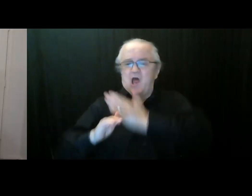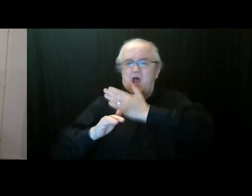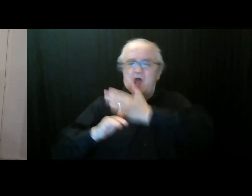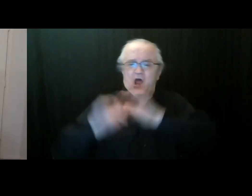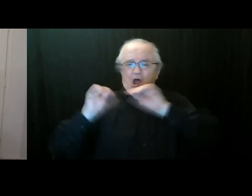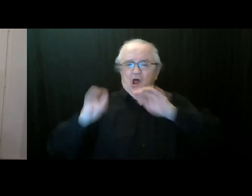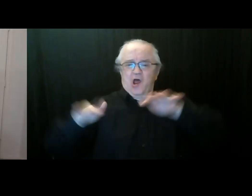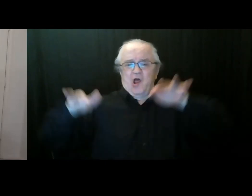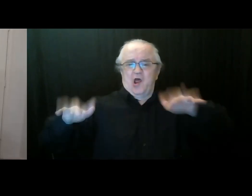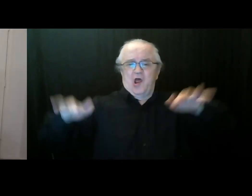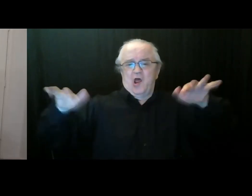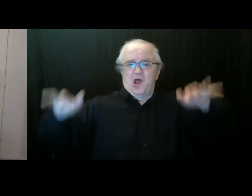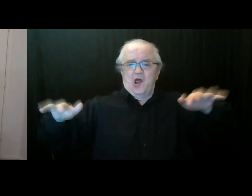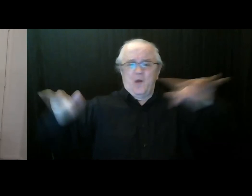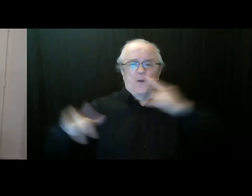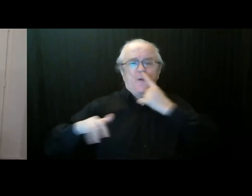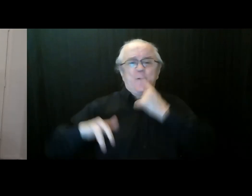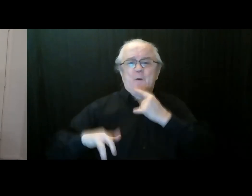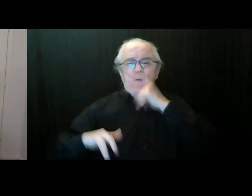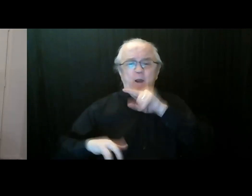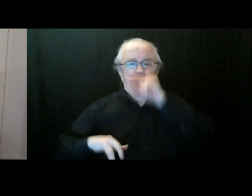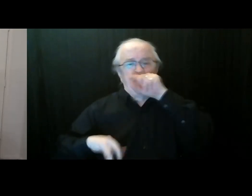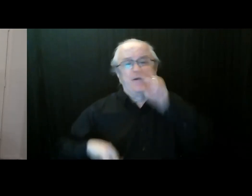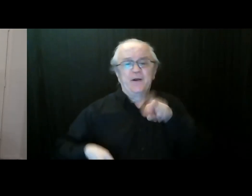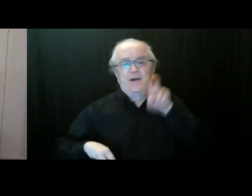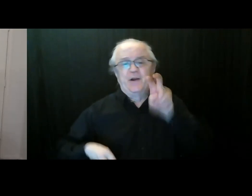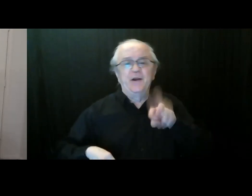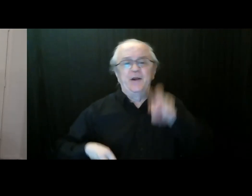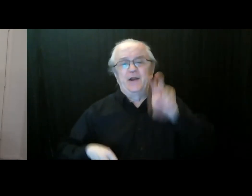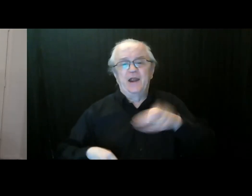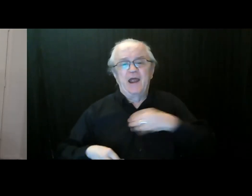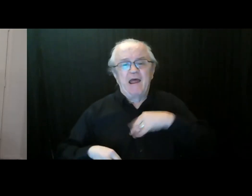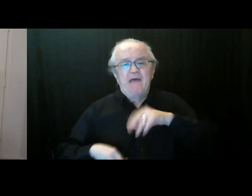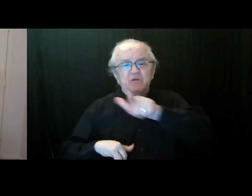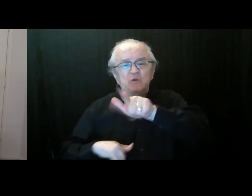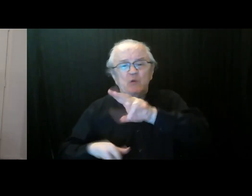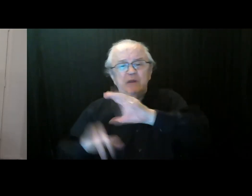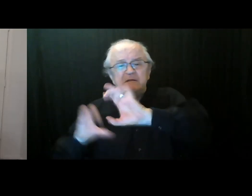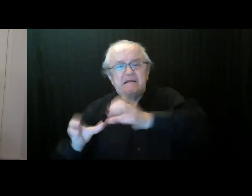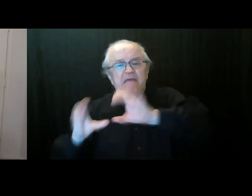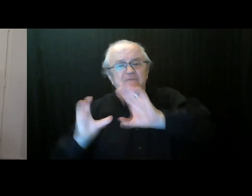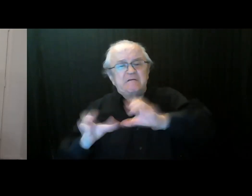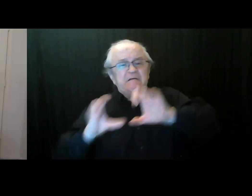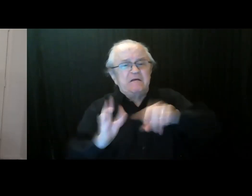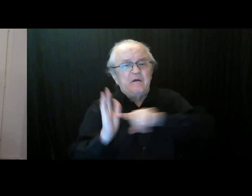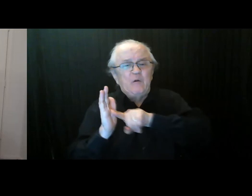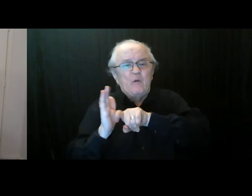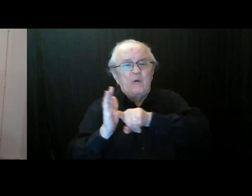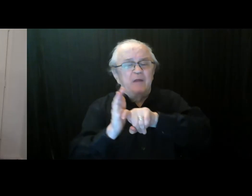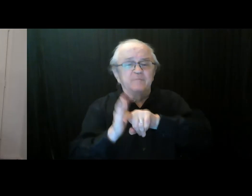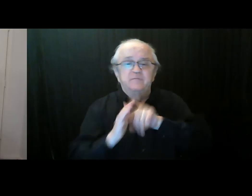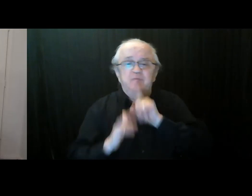Bob, Bobbin Along." He has 27 different varieties of worms. Well, actually, he only has